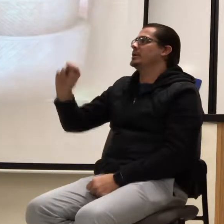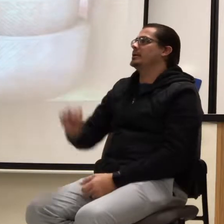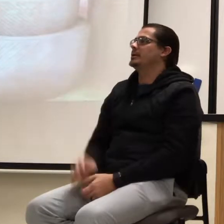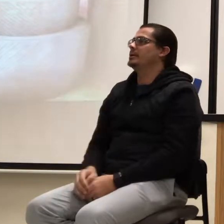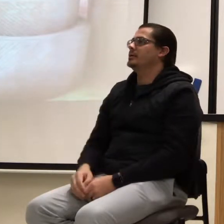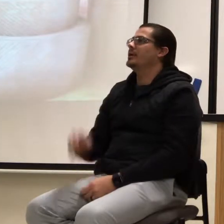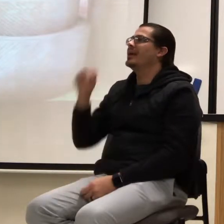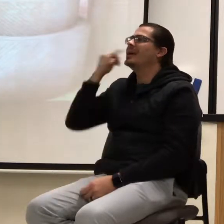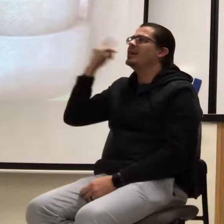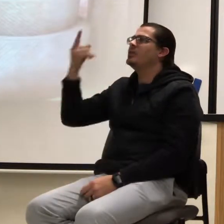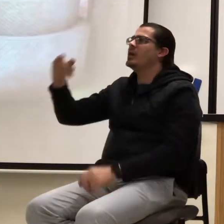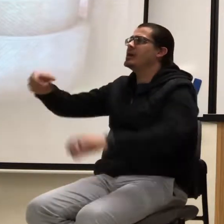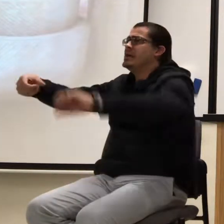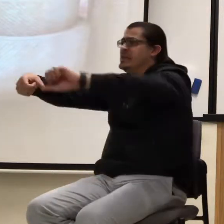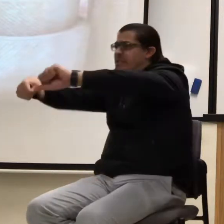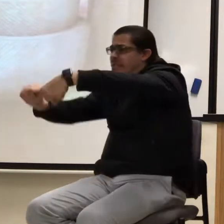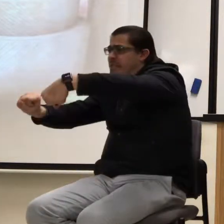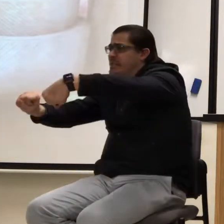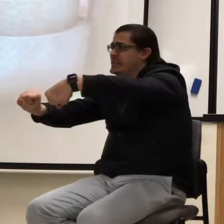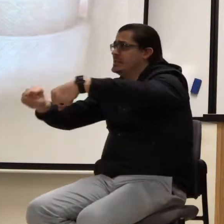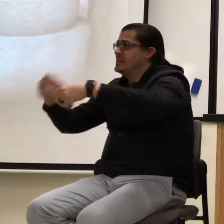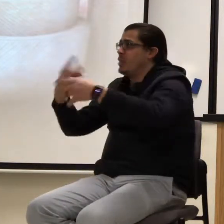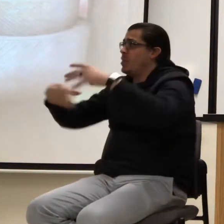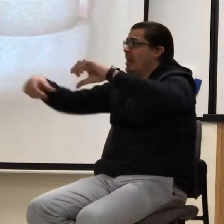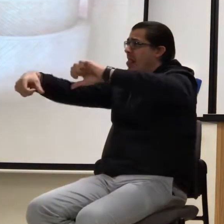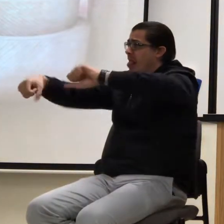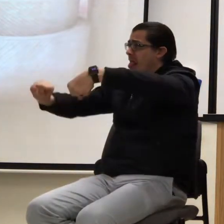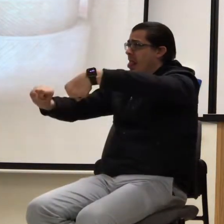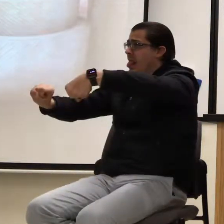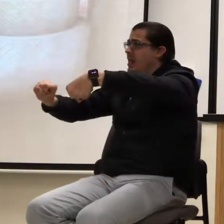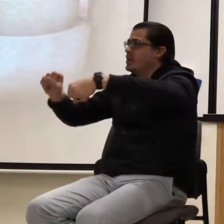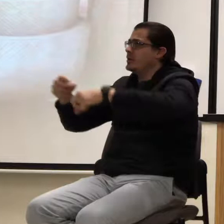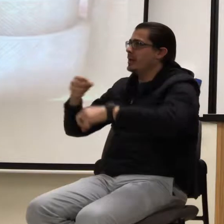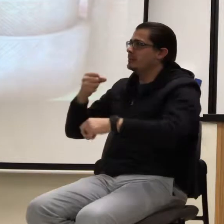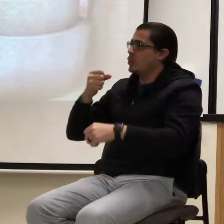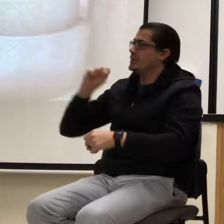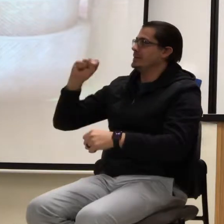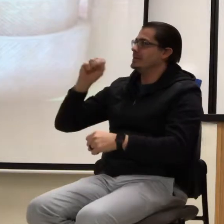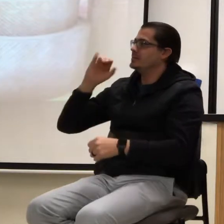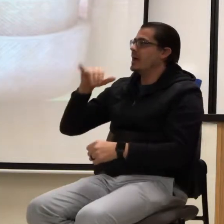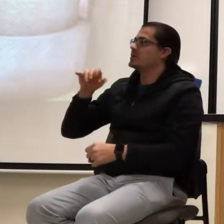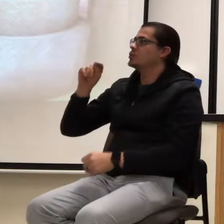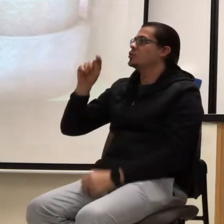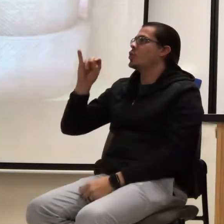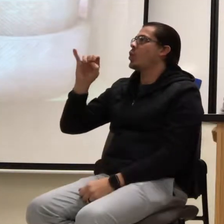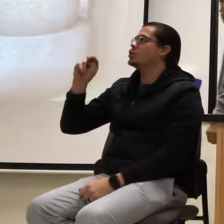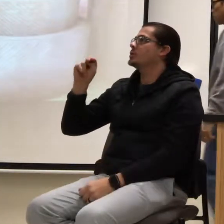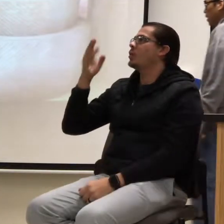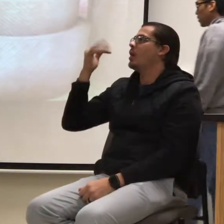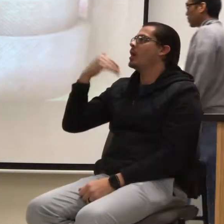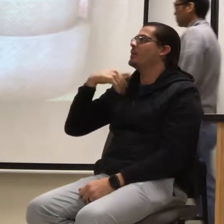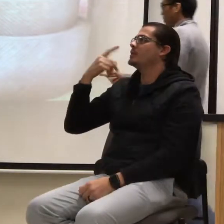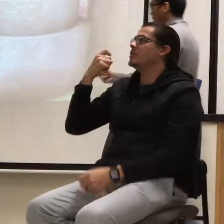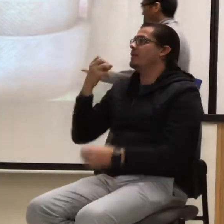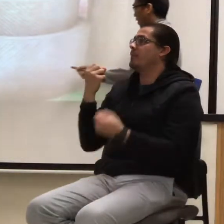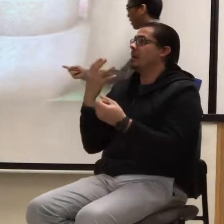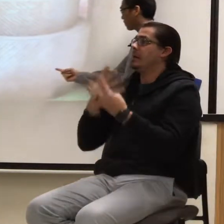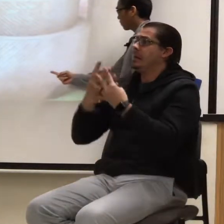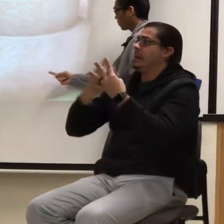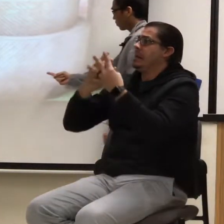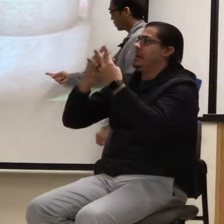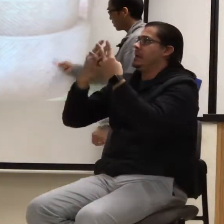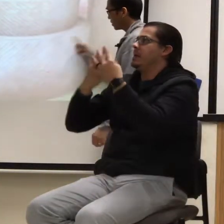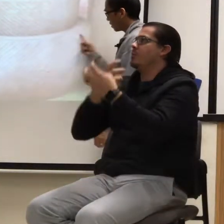Like if you twist someone's arm like this in both directions, you can resist it, that's torsion. Because you have layers of bone